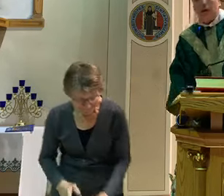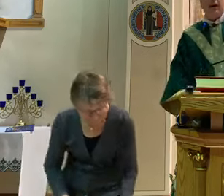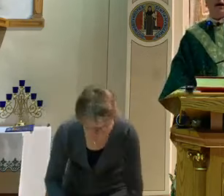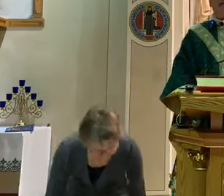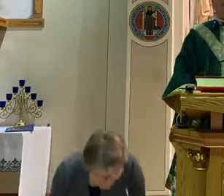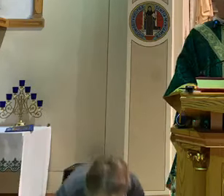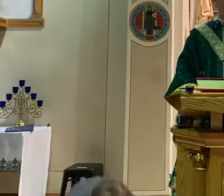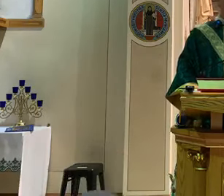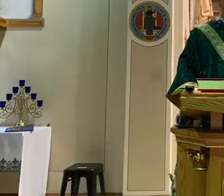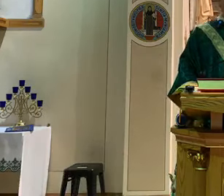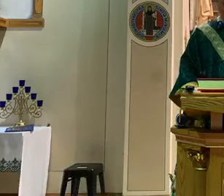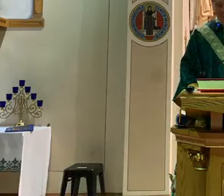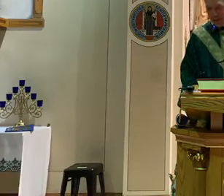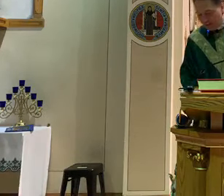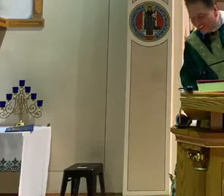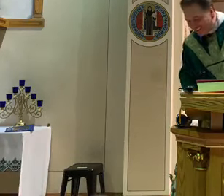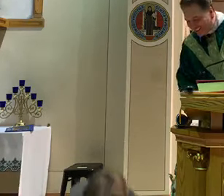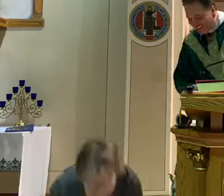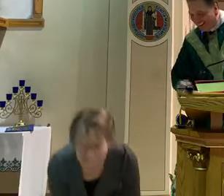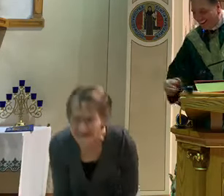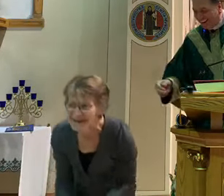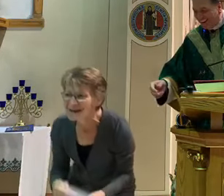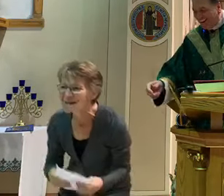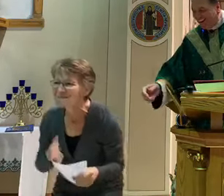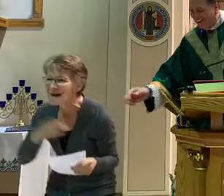There goes my homily. It's all done.